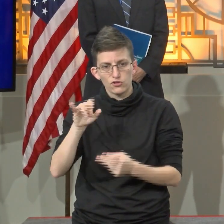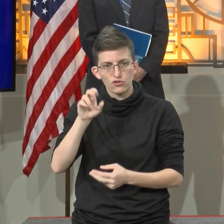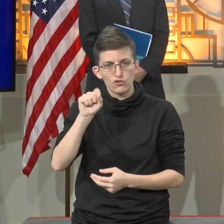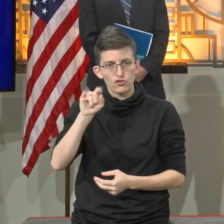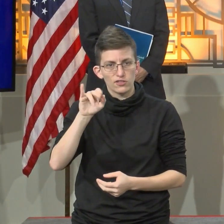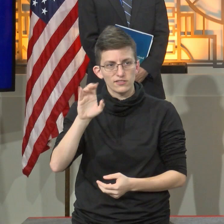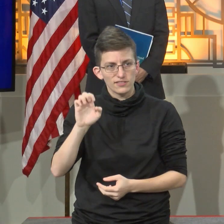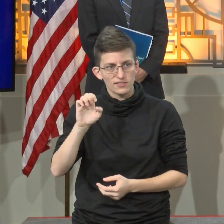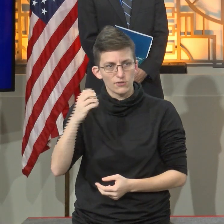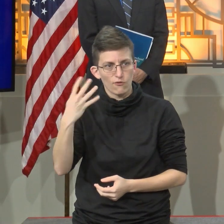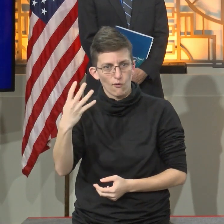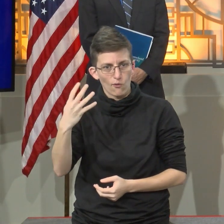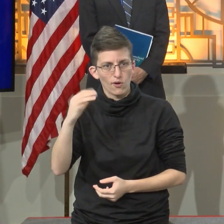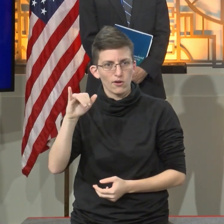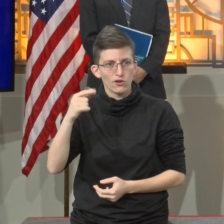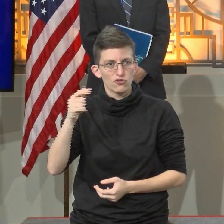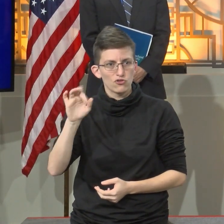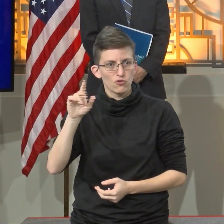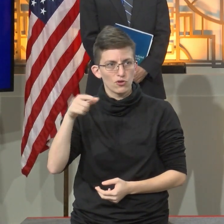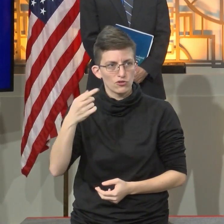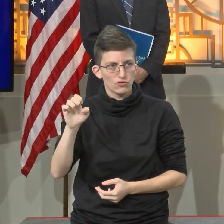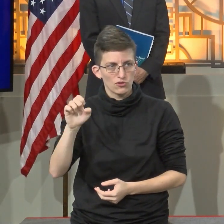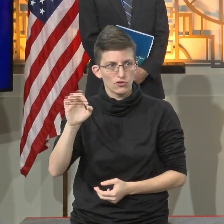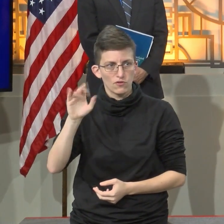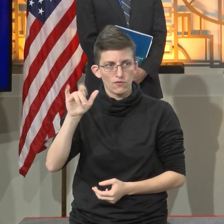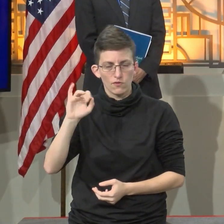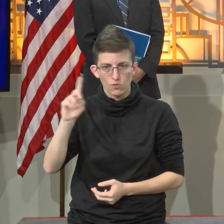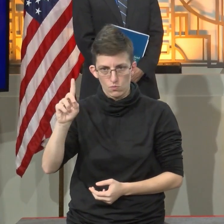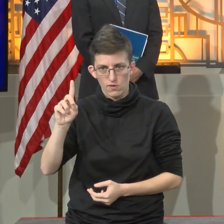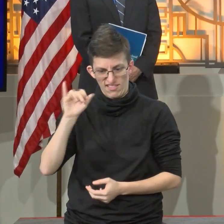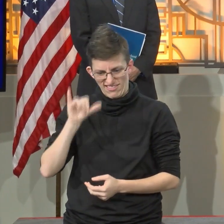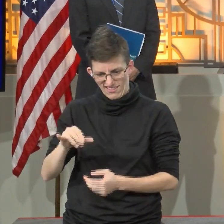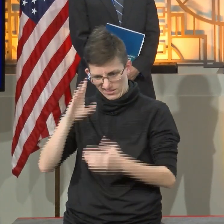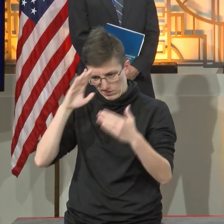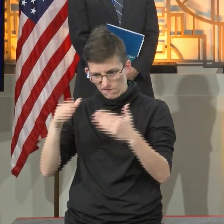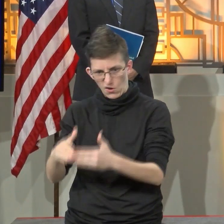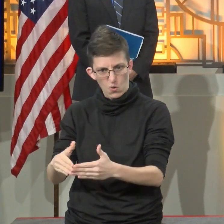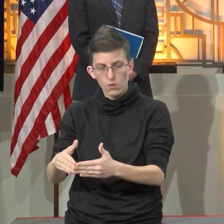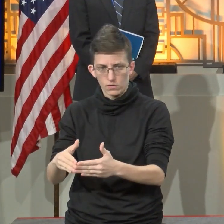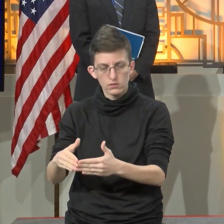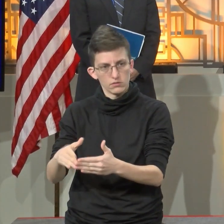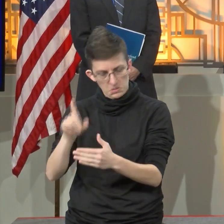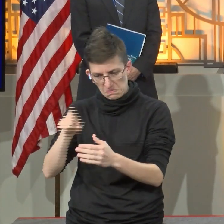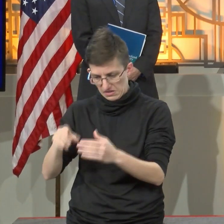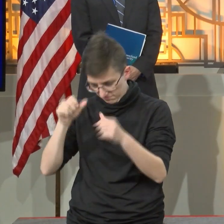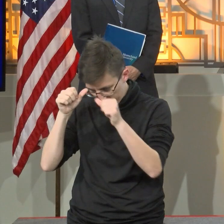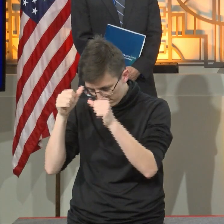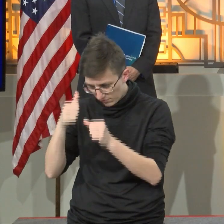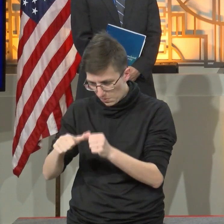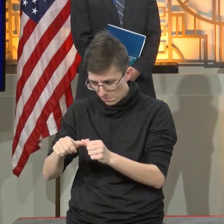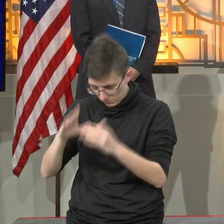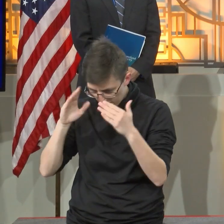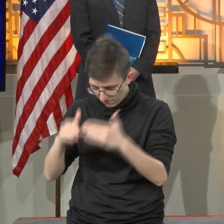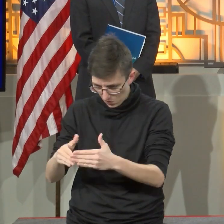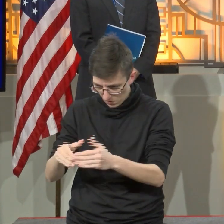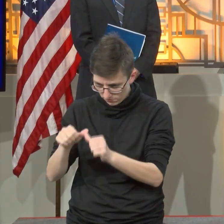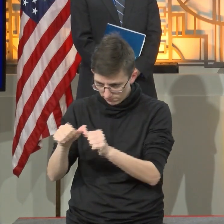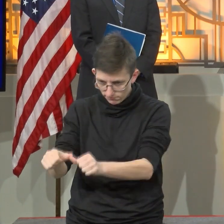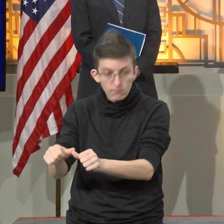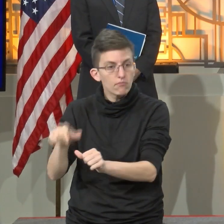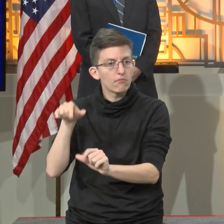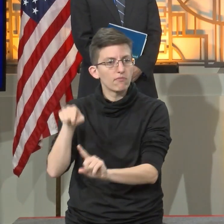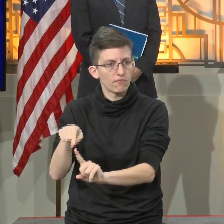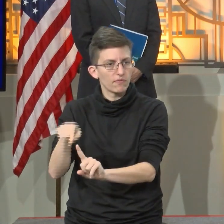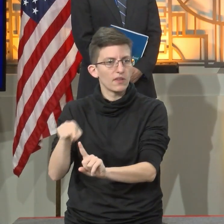That's where the focus needs to be, and that's where we need to keep the focus and not do anything that's going to take away from